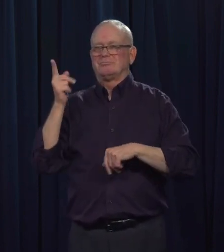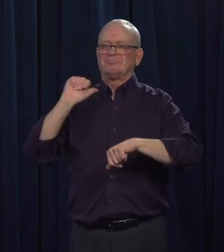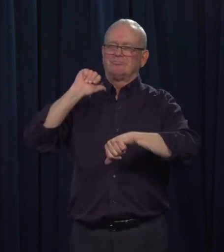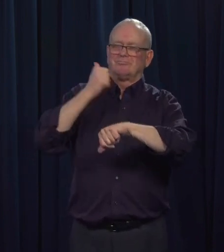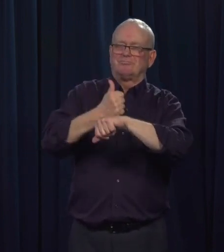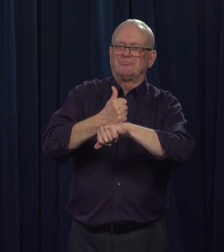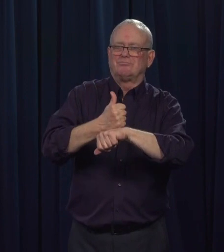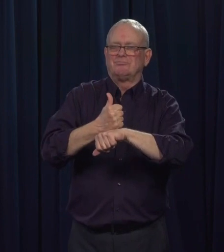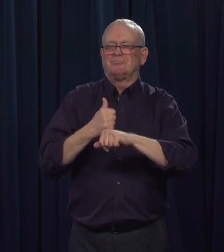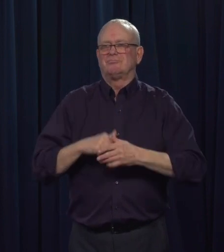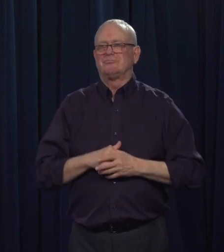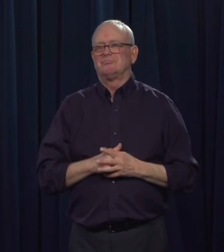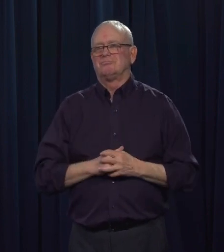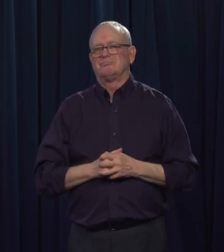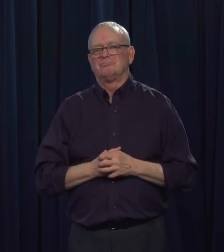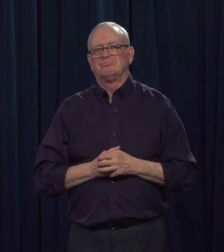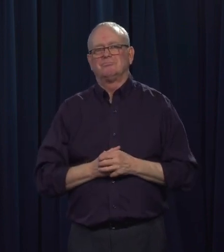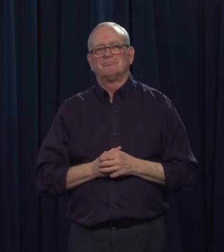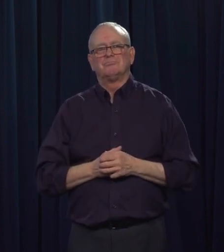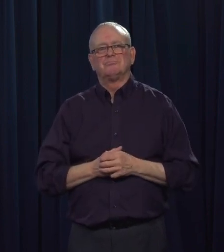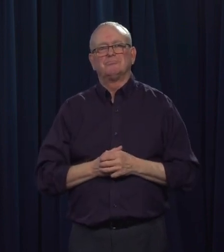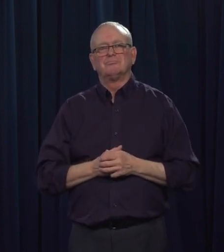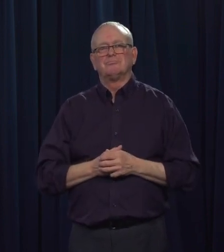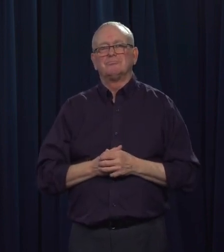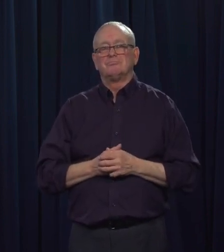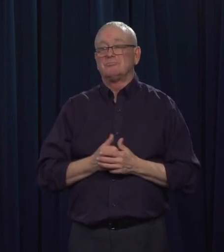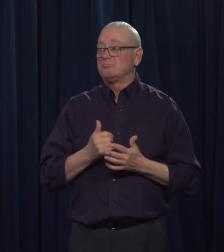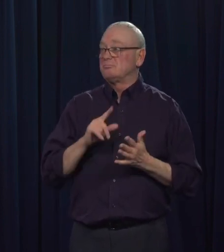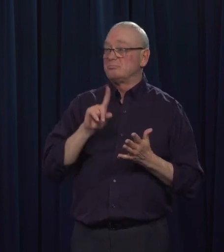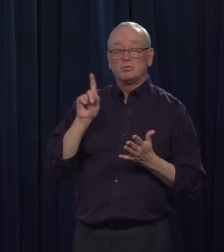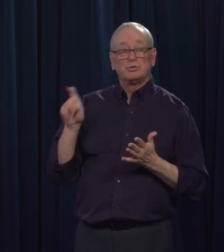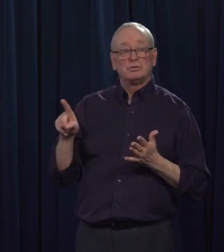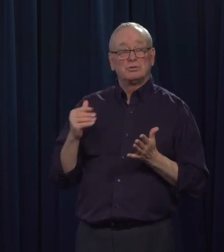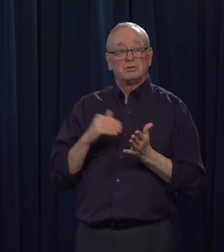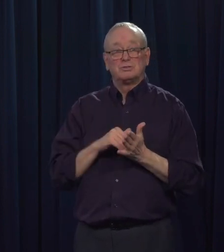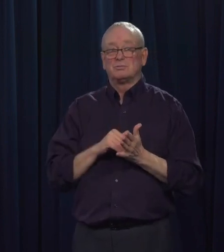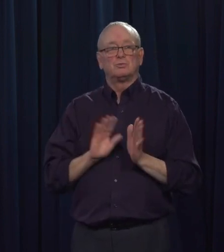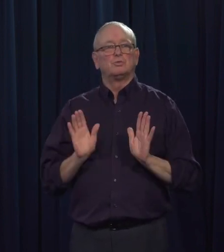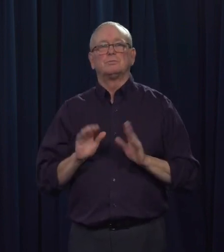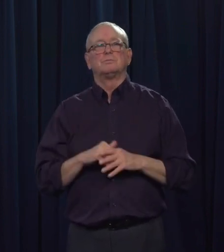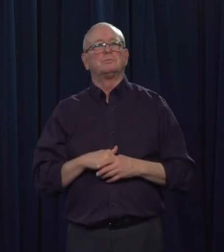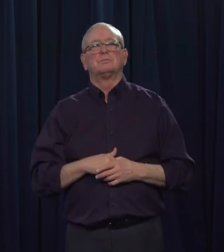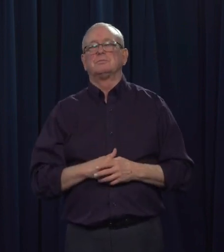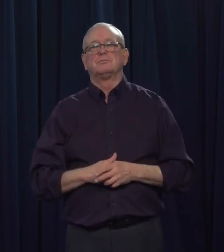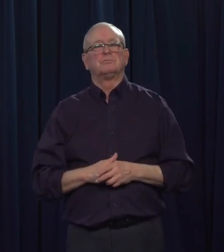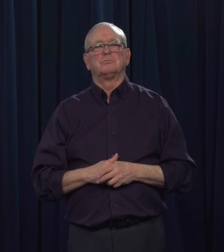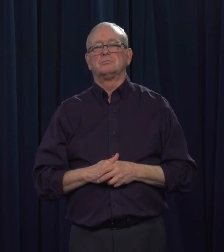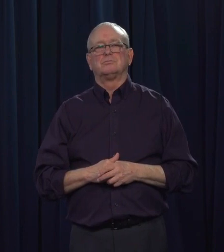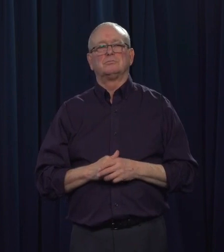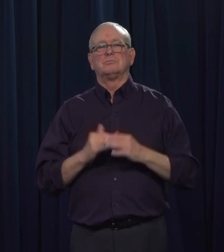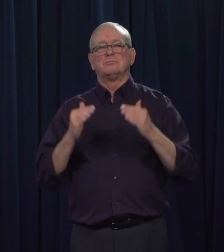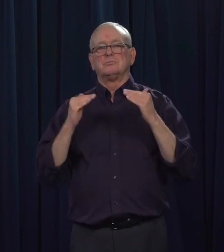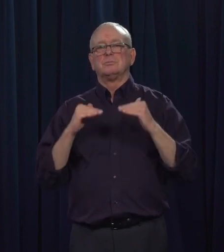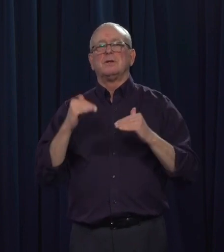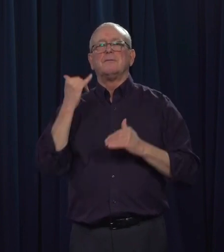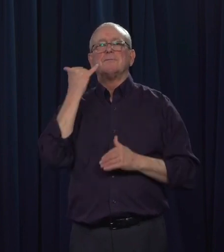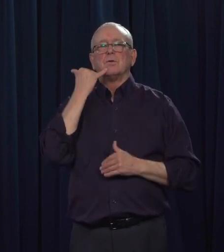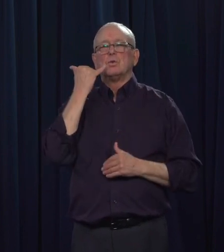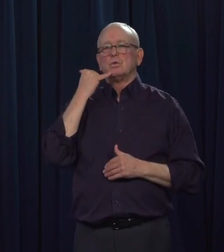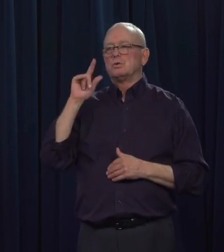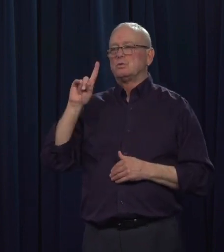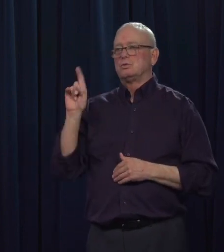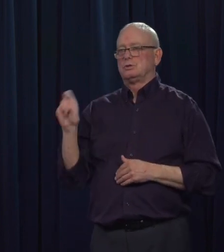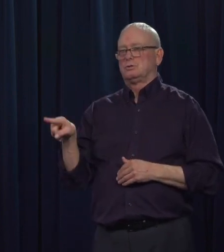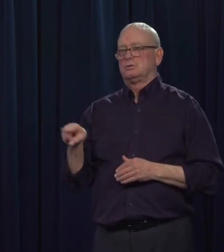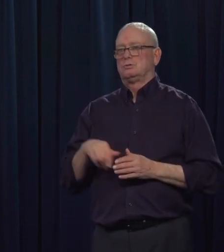No, I'm good. Thank you. Excellent. Operator, could you patch through the next question, please? Yes, the next question is from Sammy